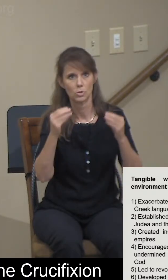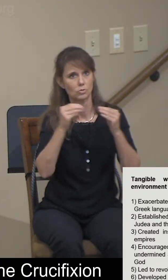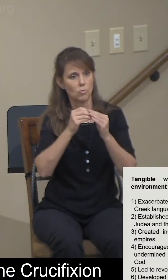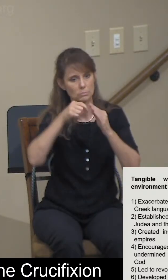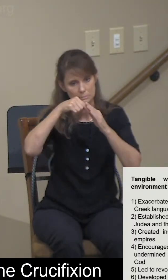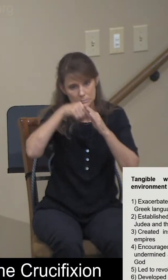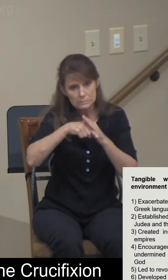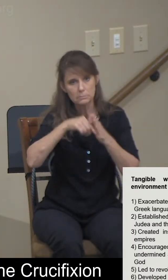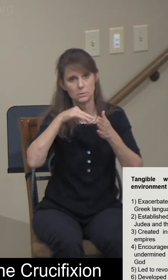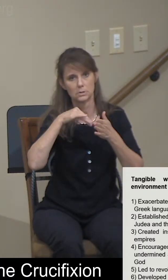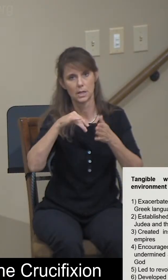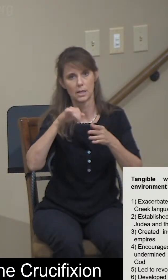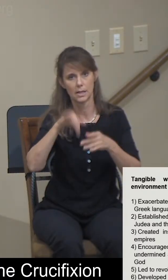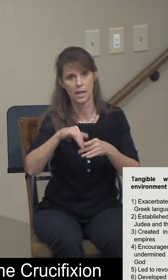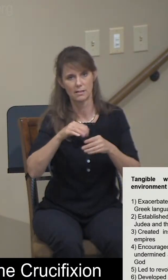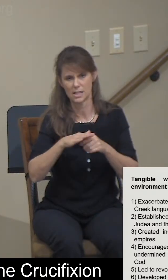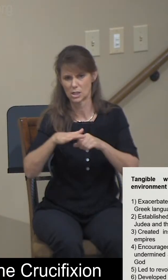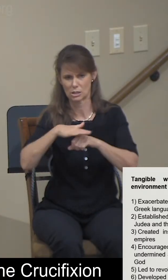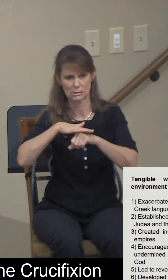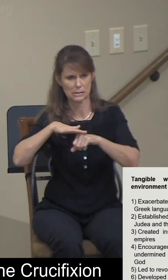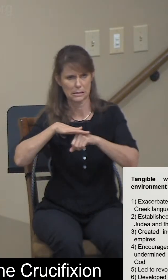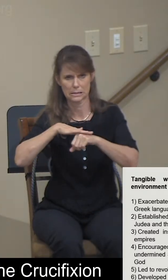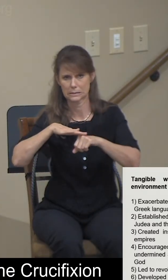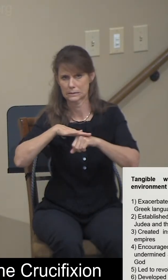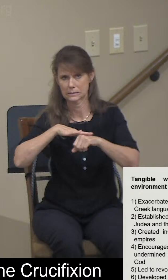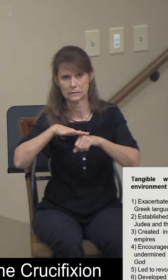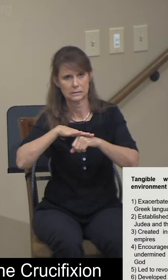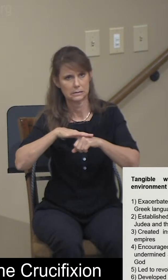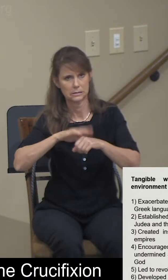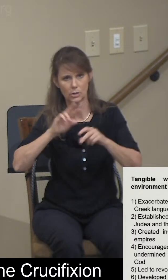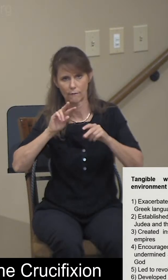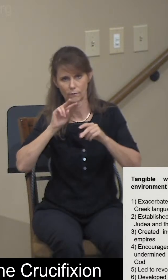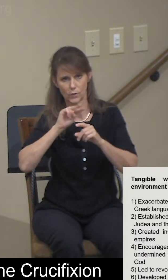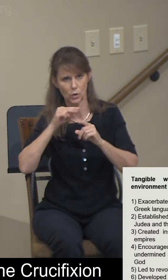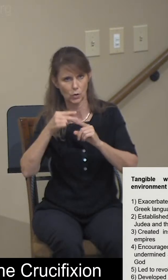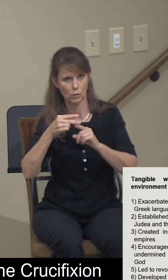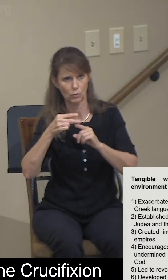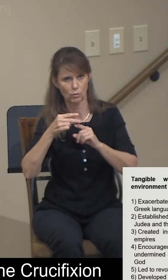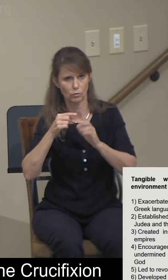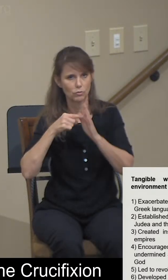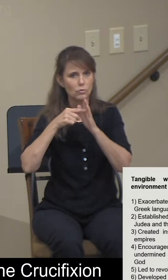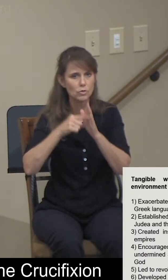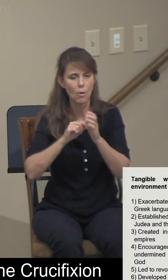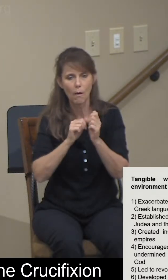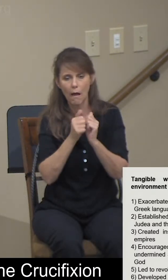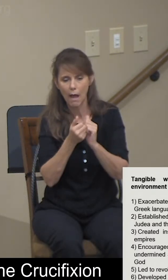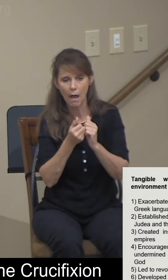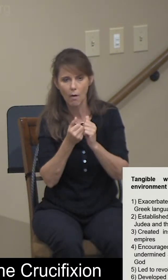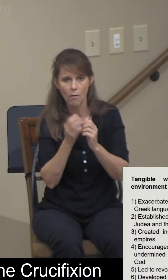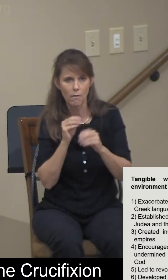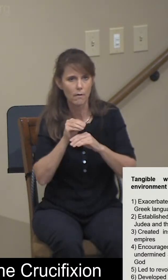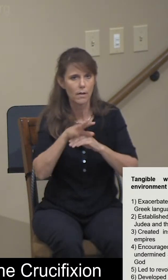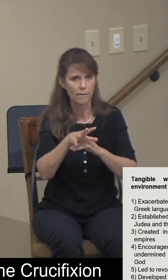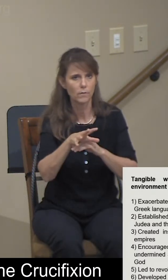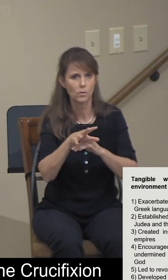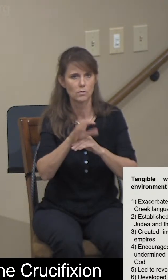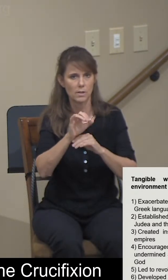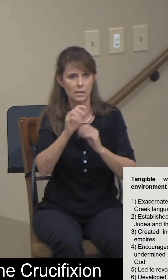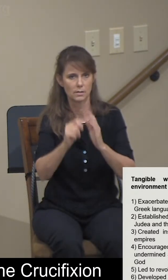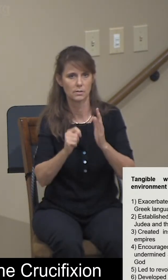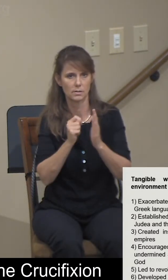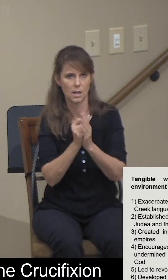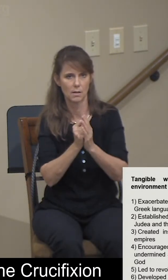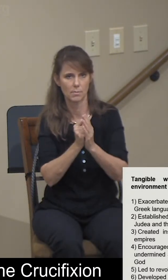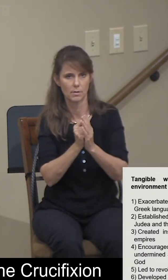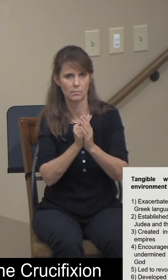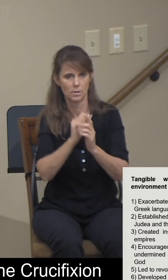but this gives us a sort of a focused view of the way in which some of these factors play into the